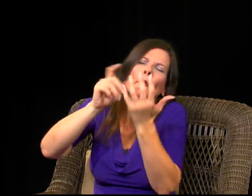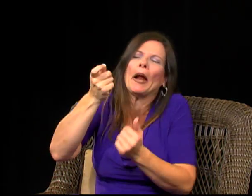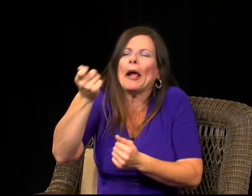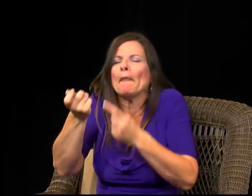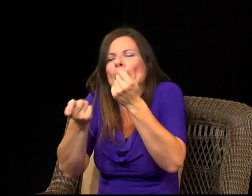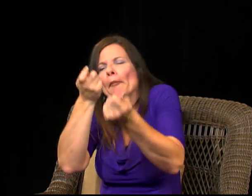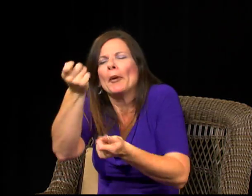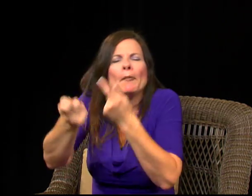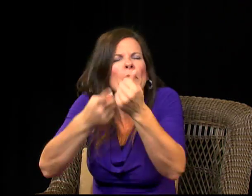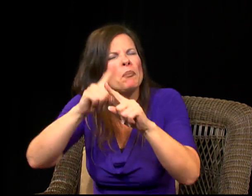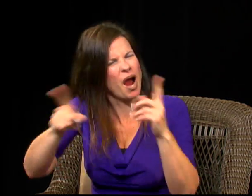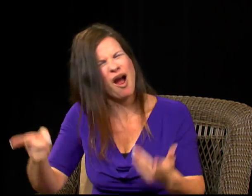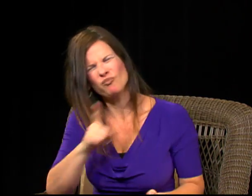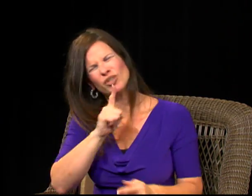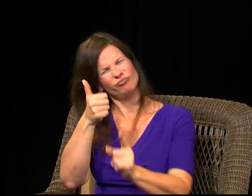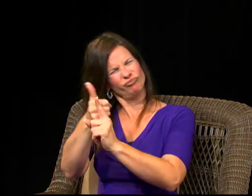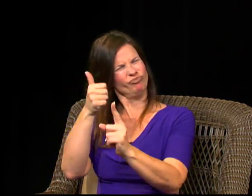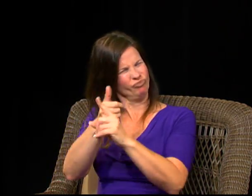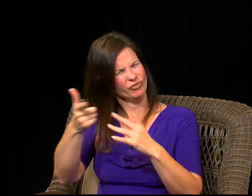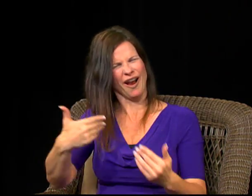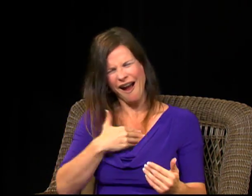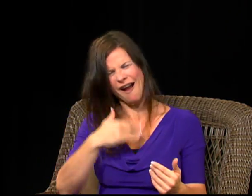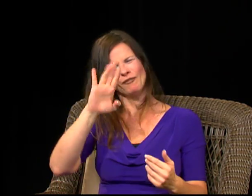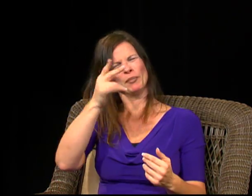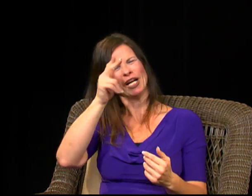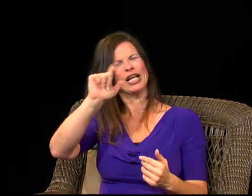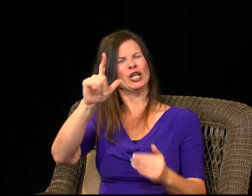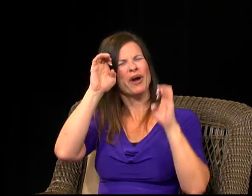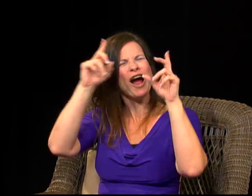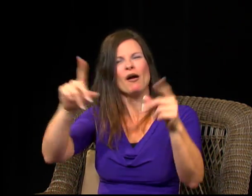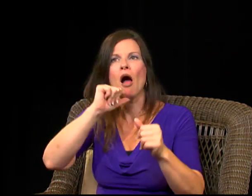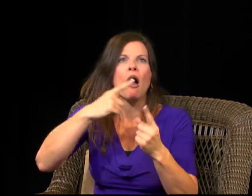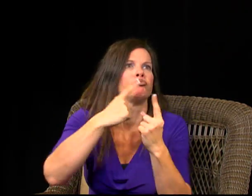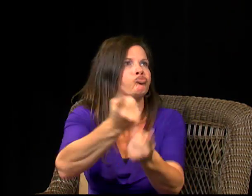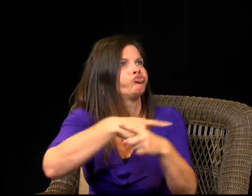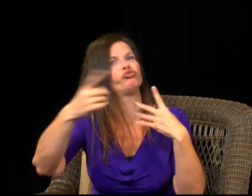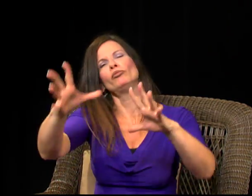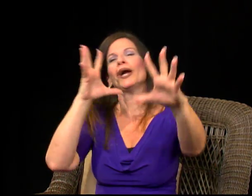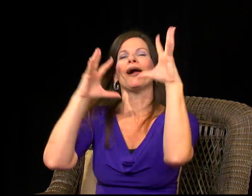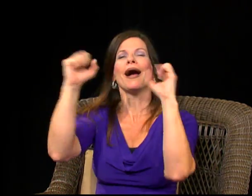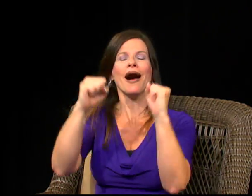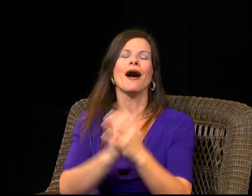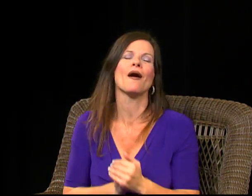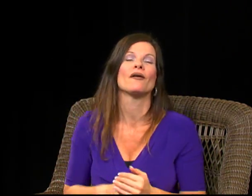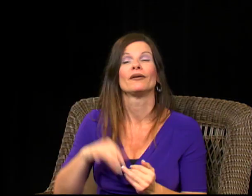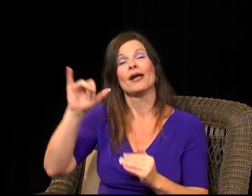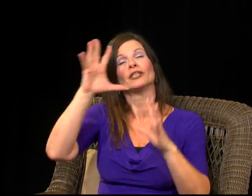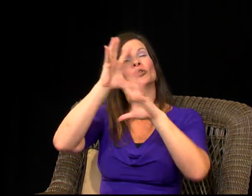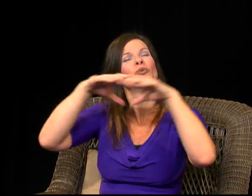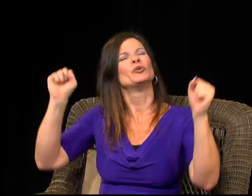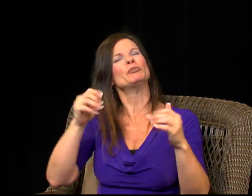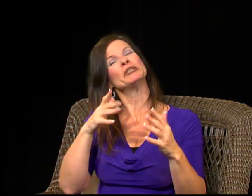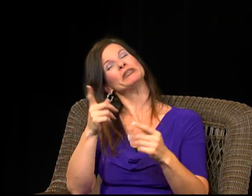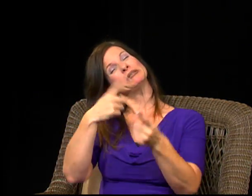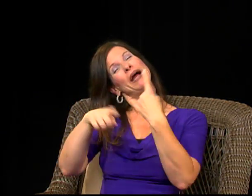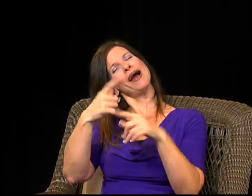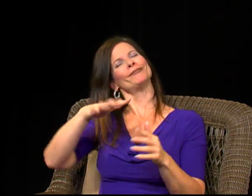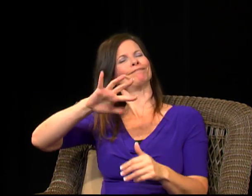big deal. There's a little bit of confusion here and there, but really, kids do get bilingual education, and they do have